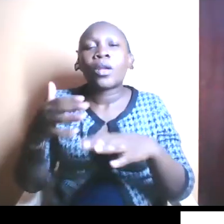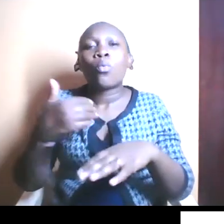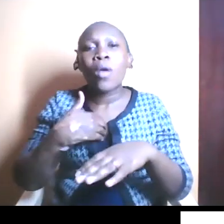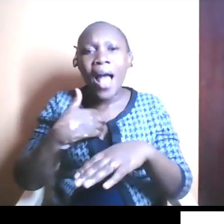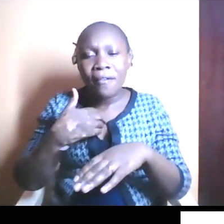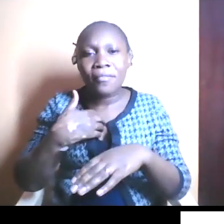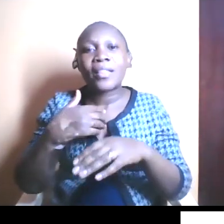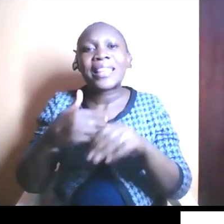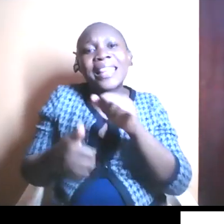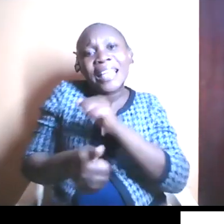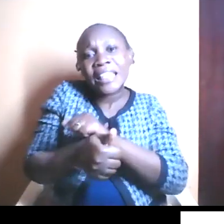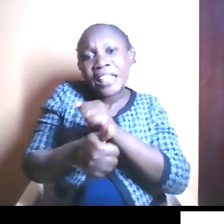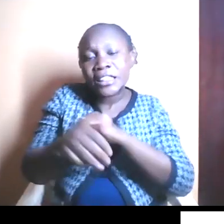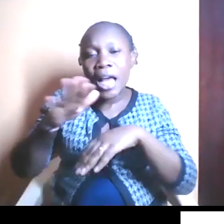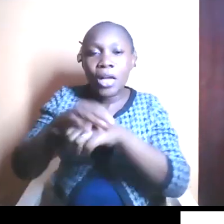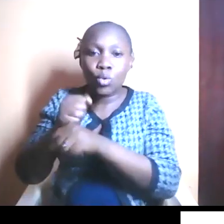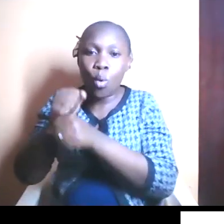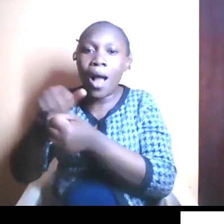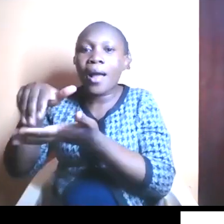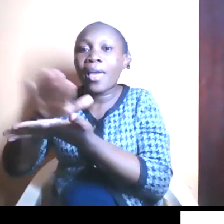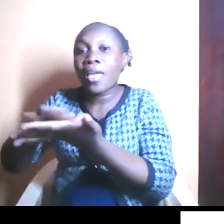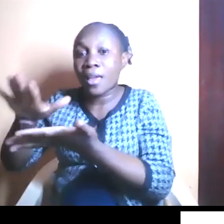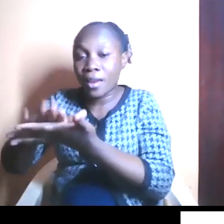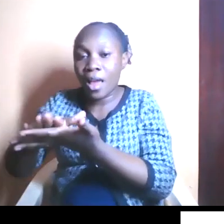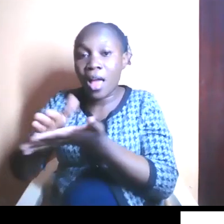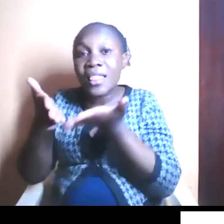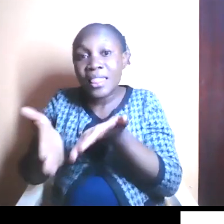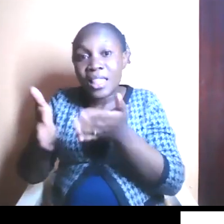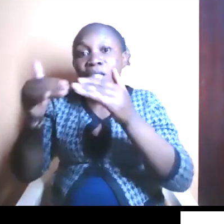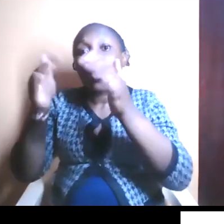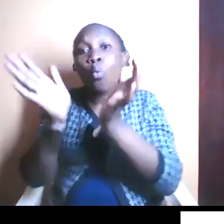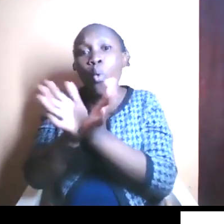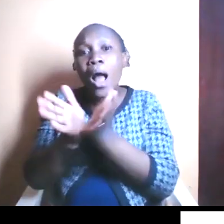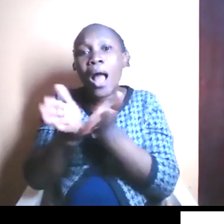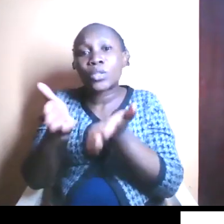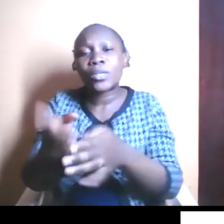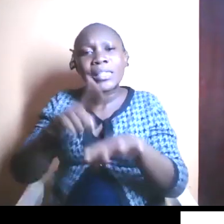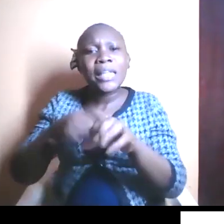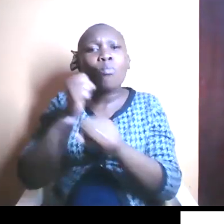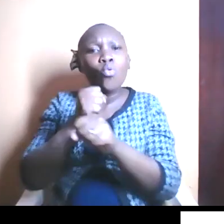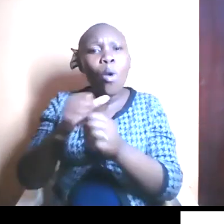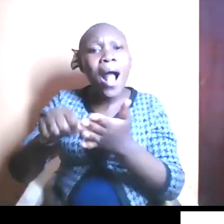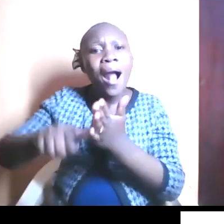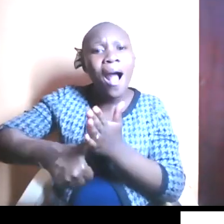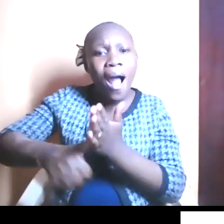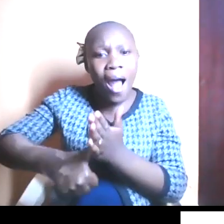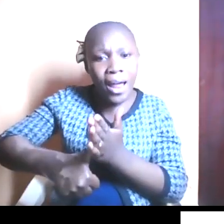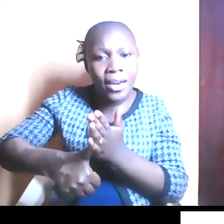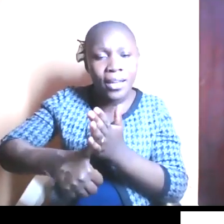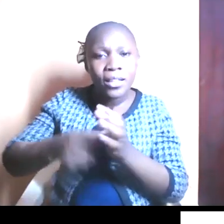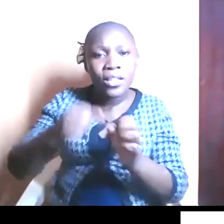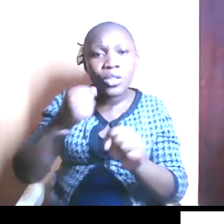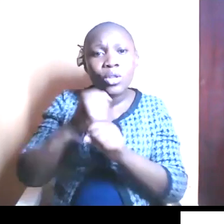workplaces. In our world today, when you work hard, you are rewarded by being added more